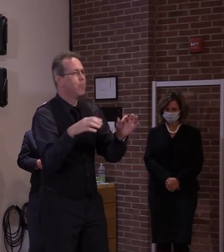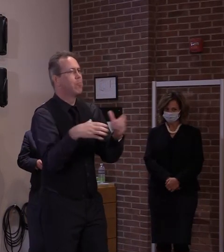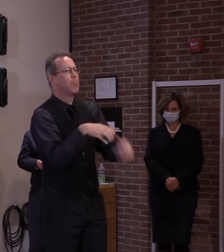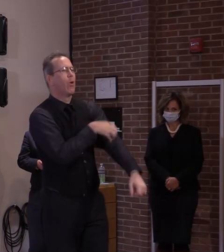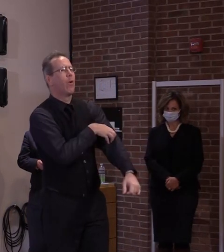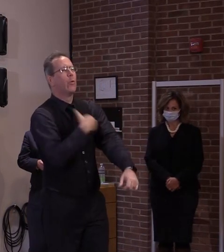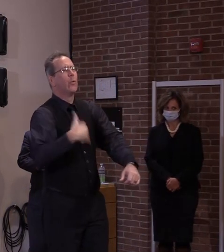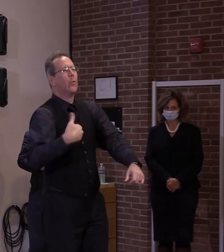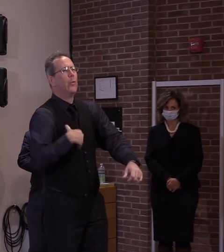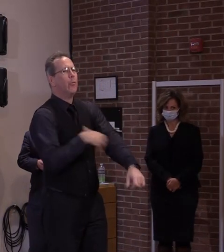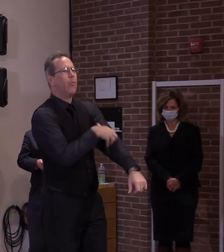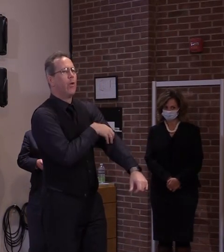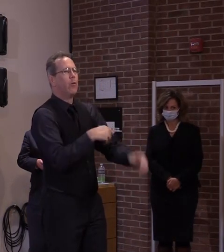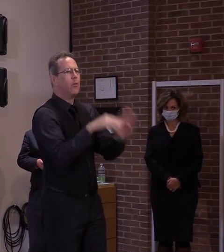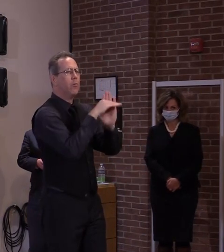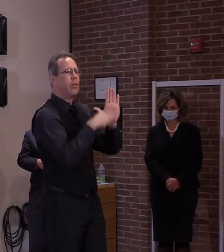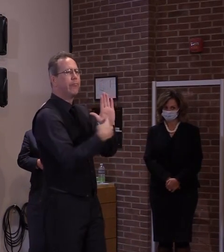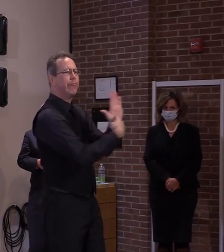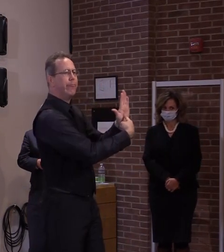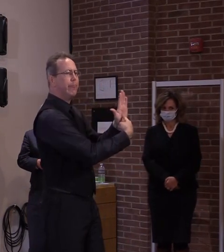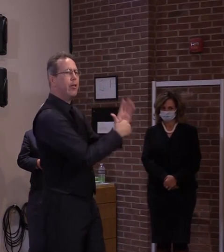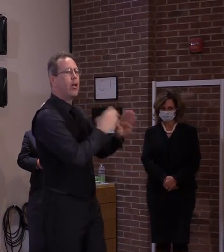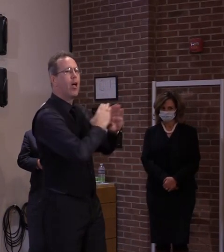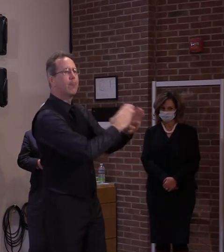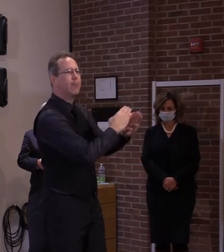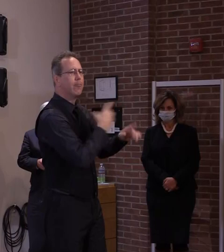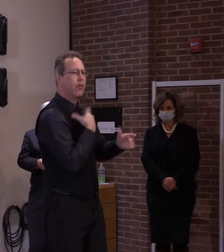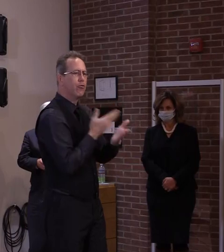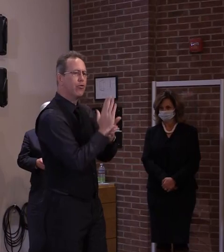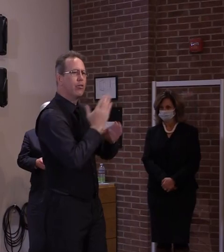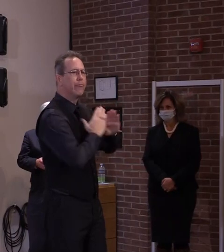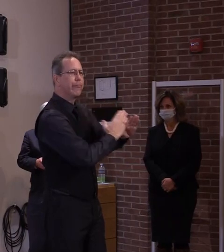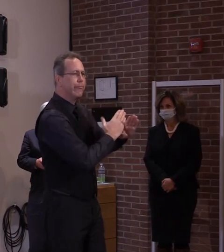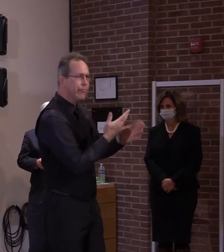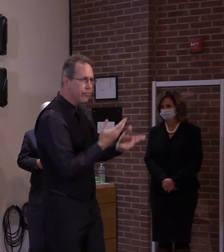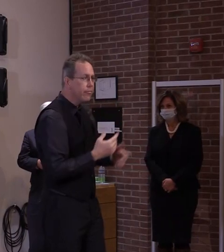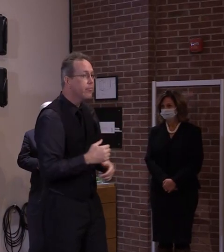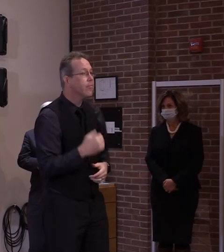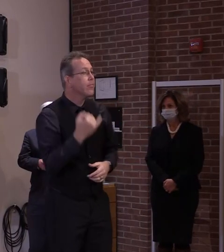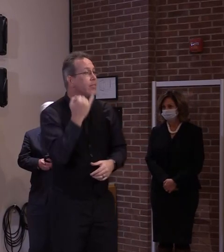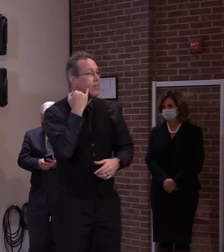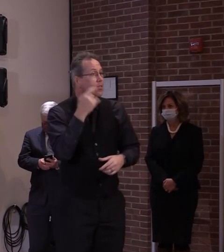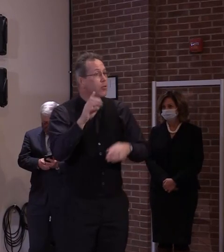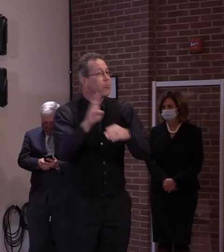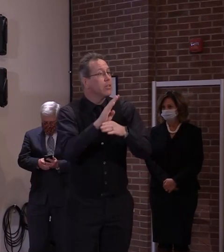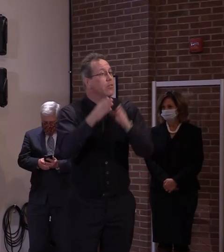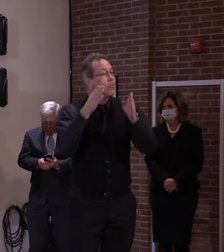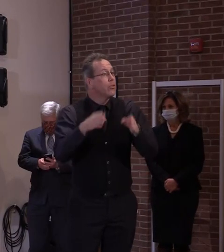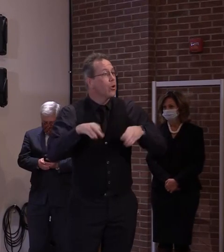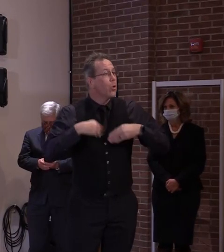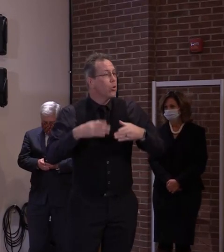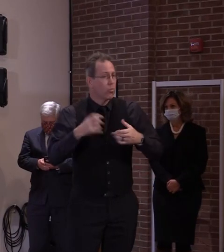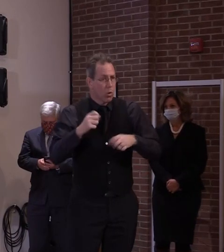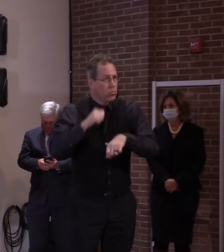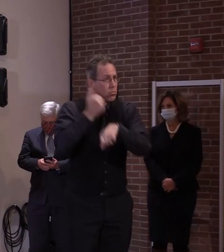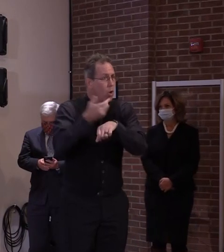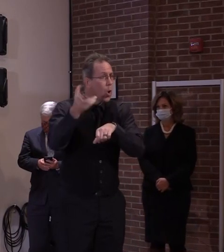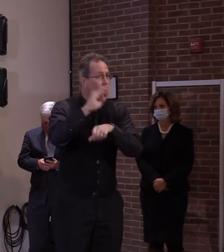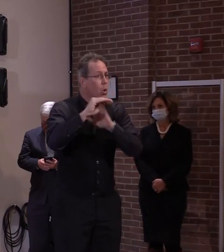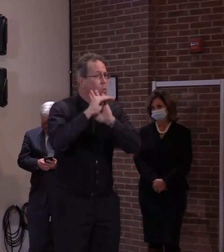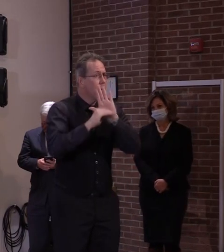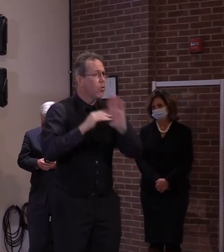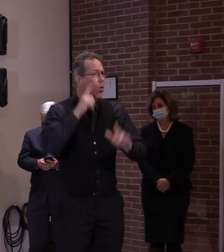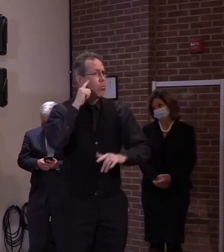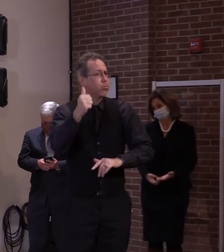more people considering imposing that restriction on their establishments. I think that would be a pretty powerful for